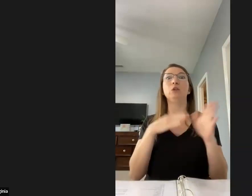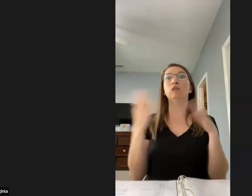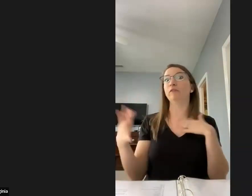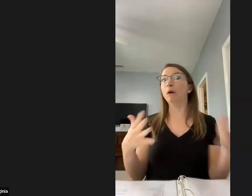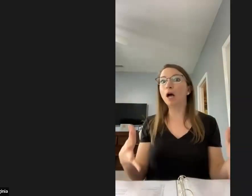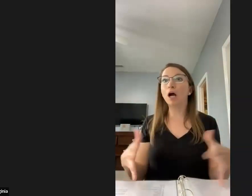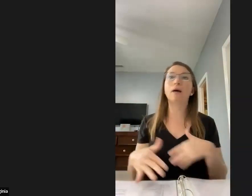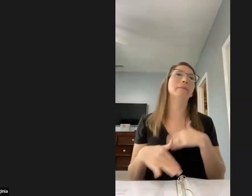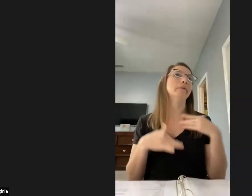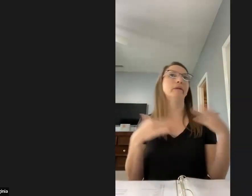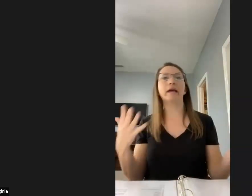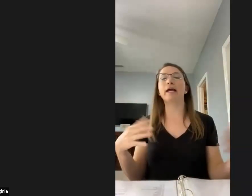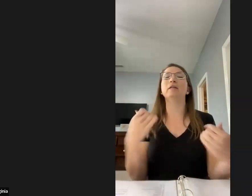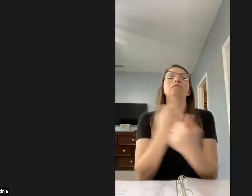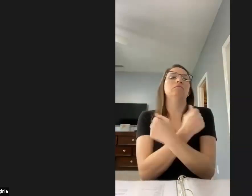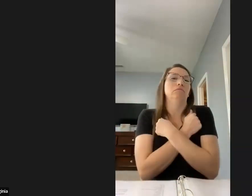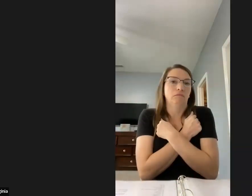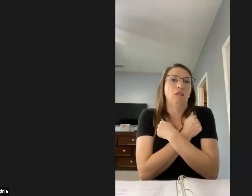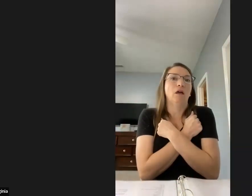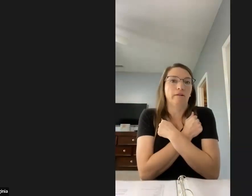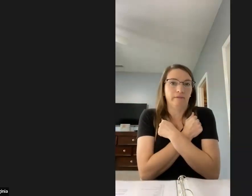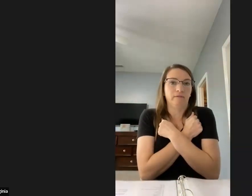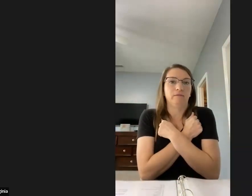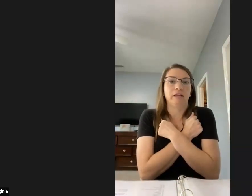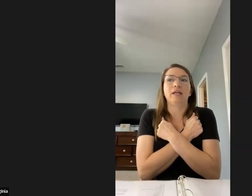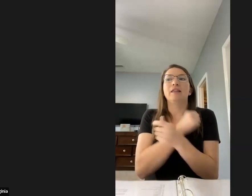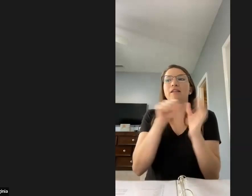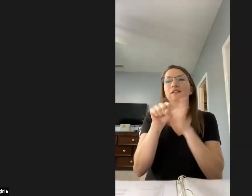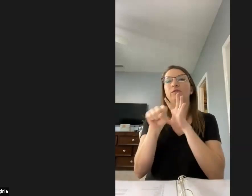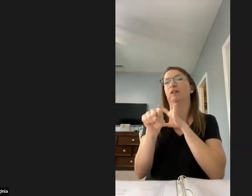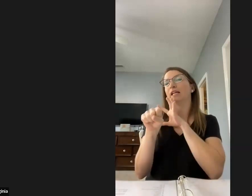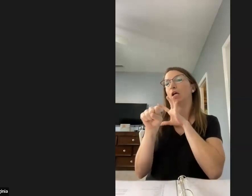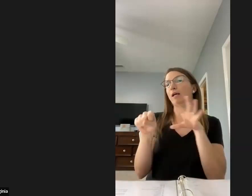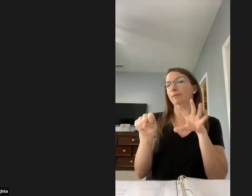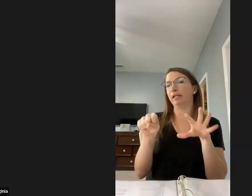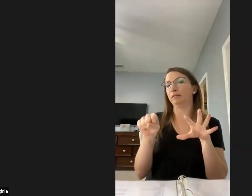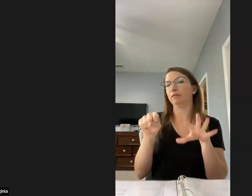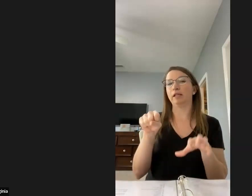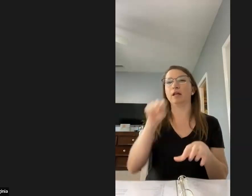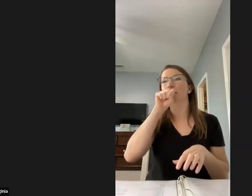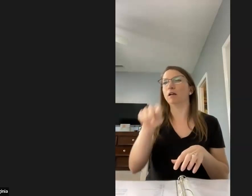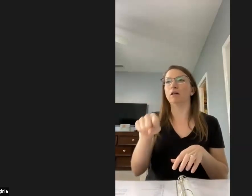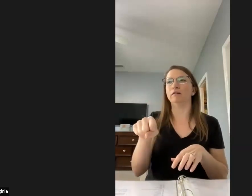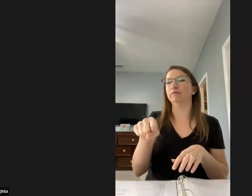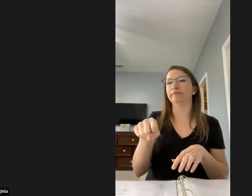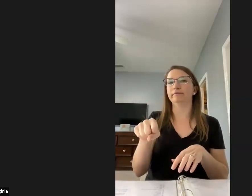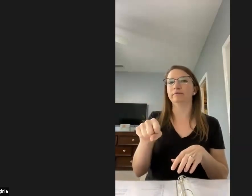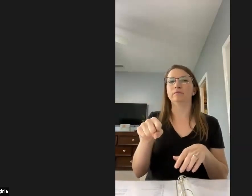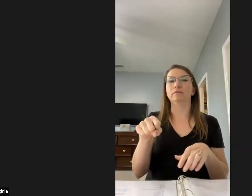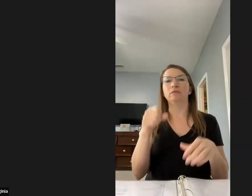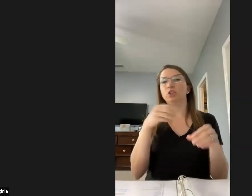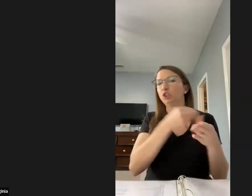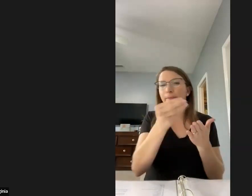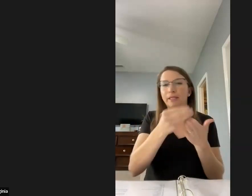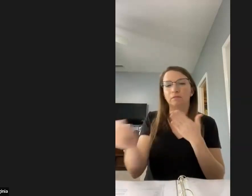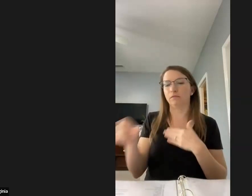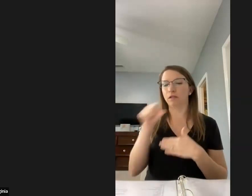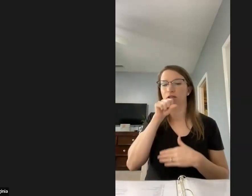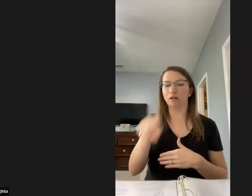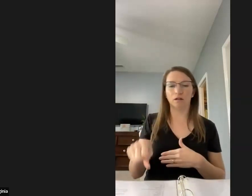love your mom, your dad, love. Okay. This is for like an object. Like I love shopping. I